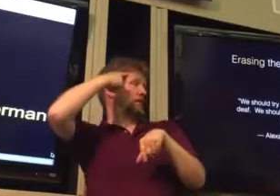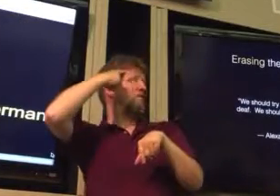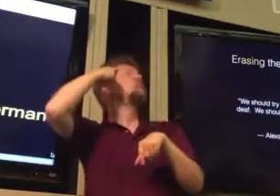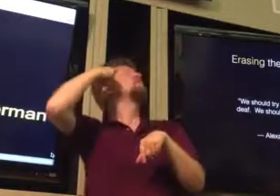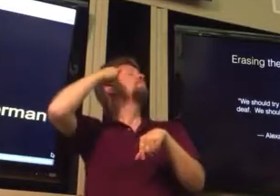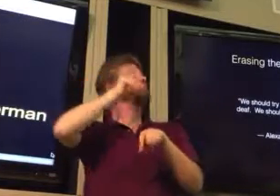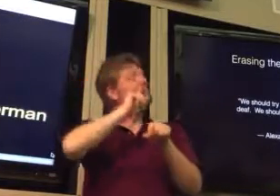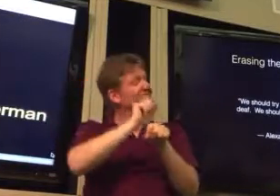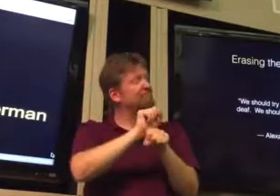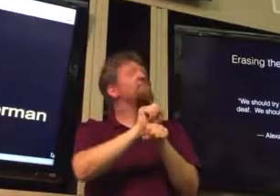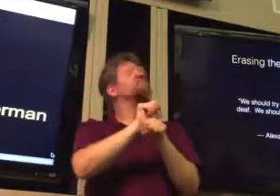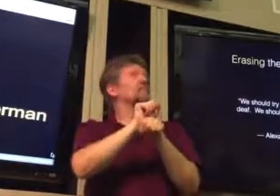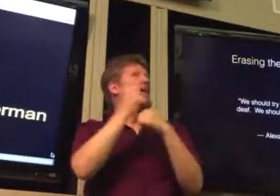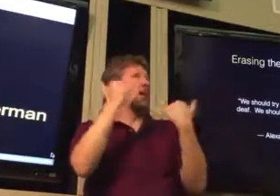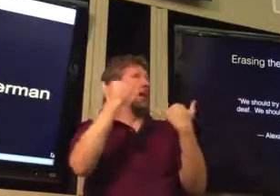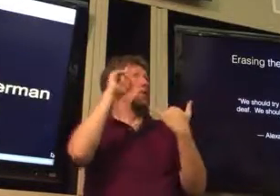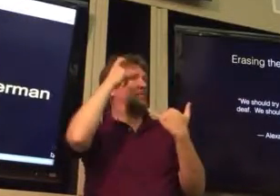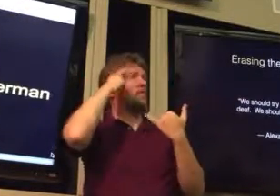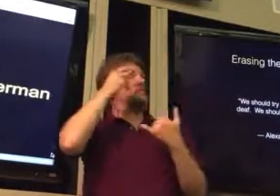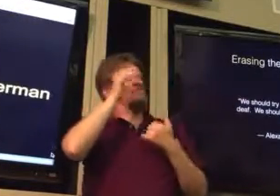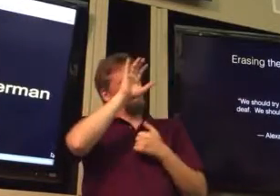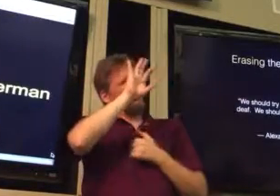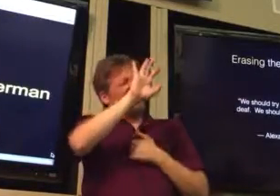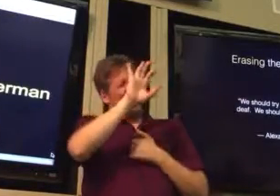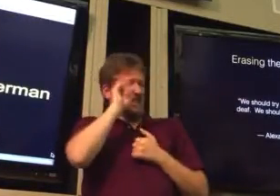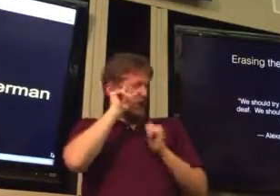convinced the Swedish government to